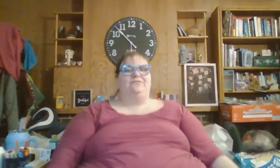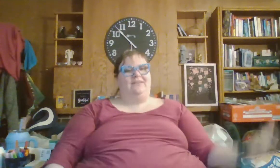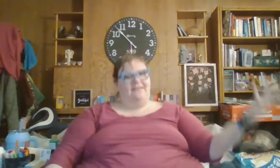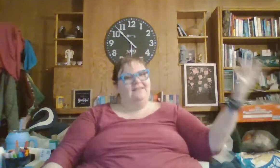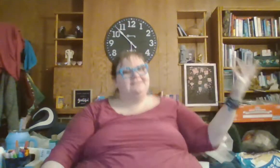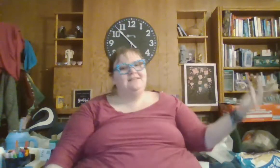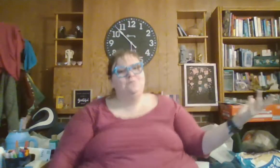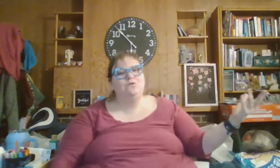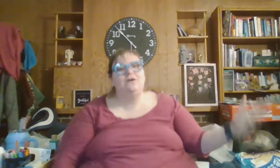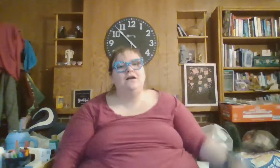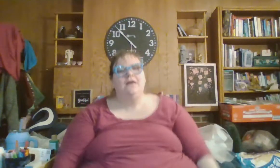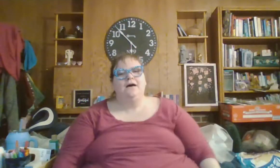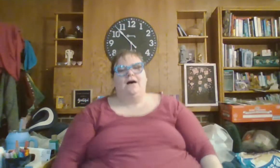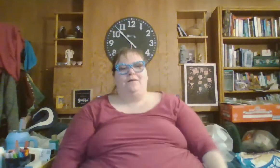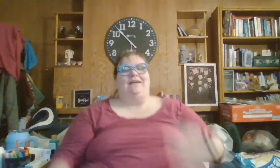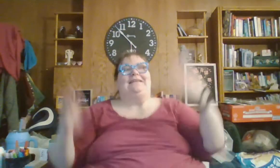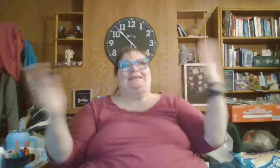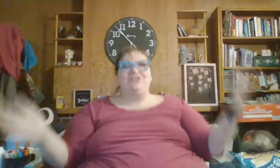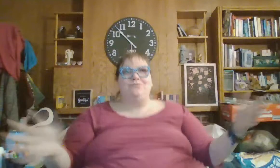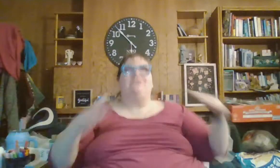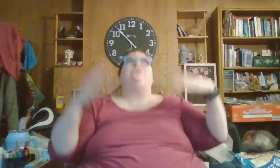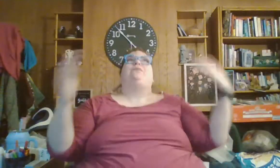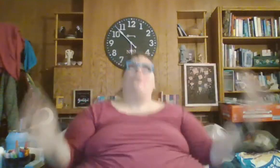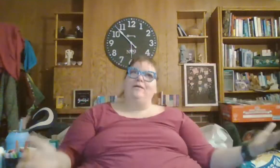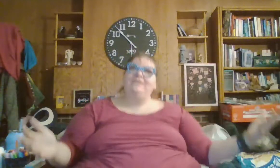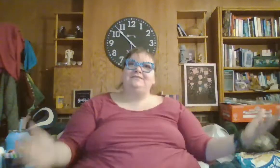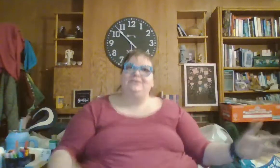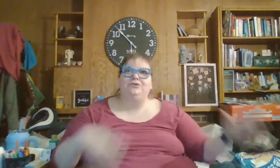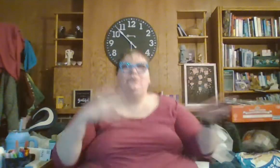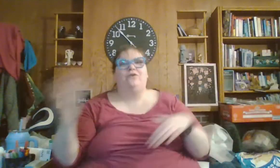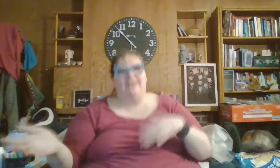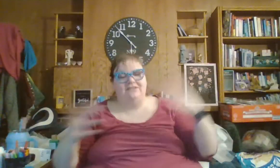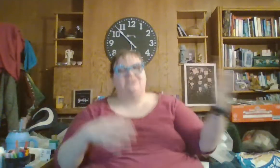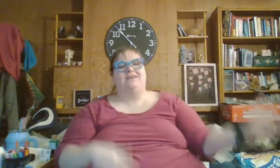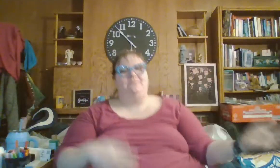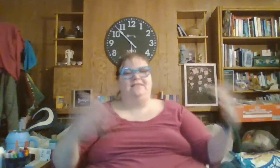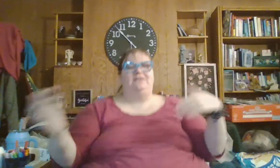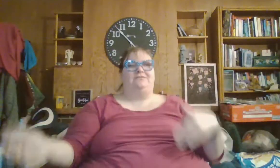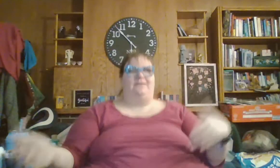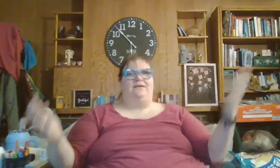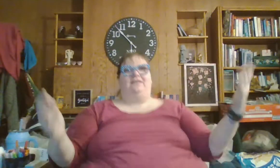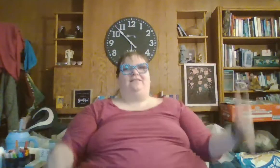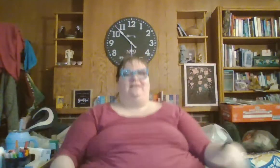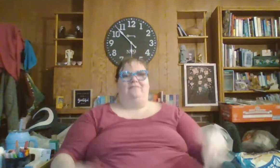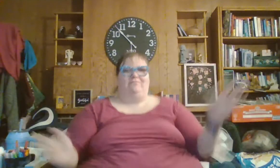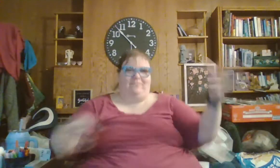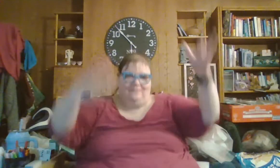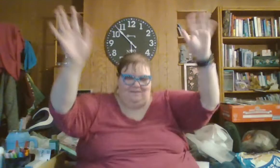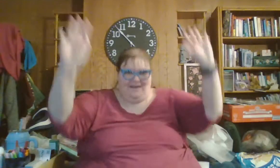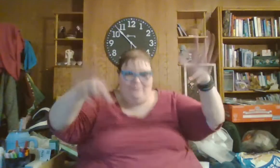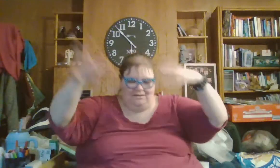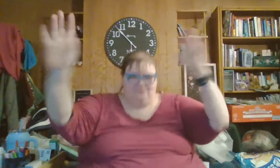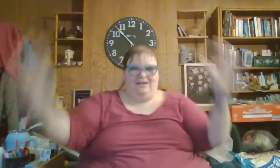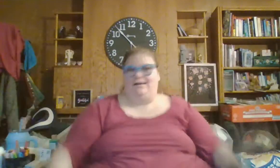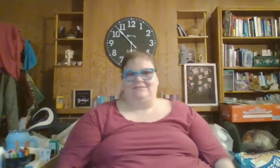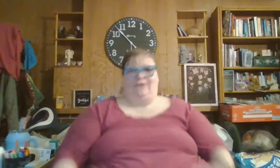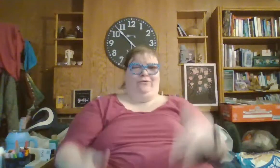affiliate links anymore. I can get you one if you really want me to, or they can just tell me that you sent me them. And I was like, well, that's